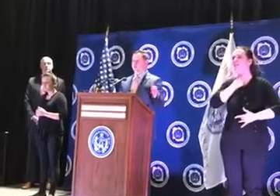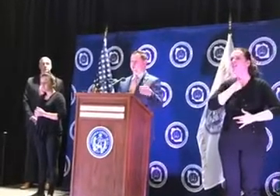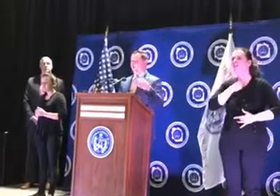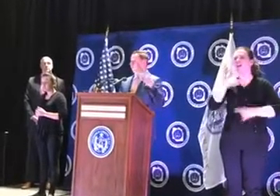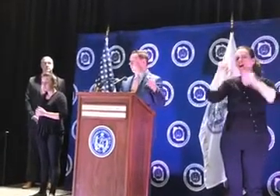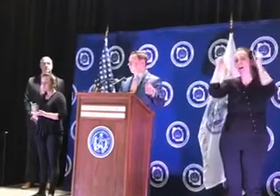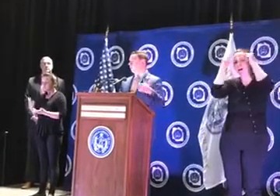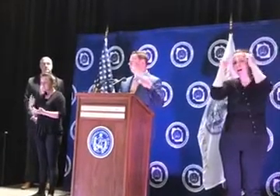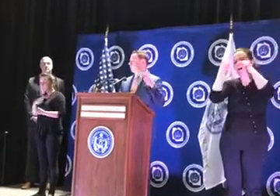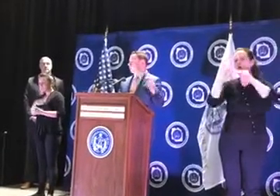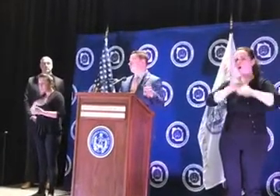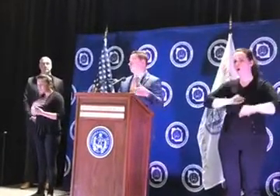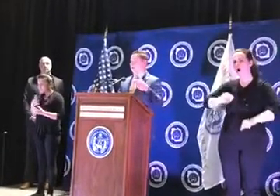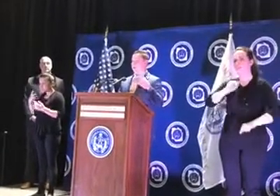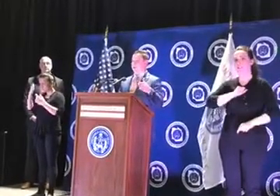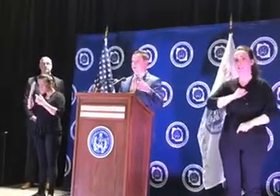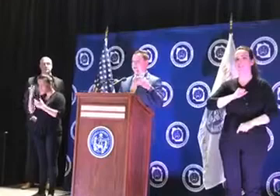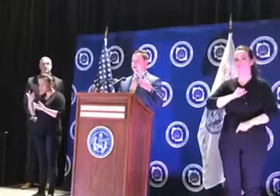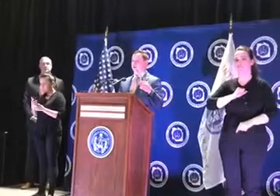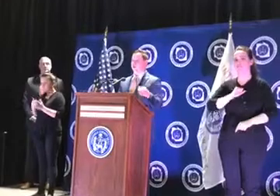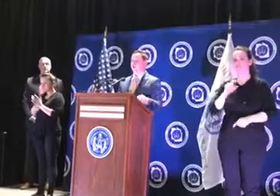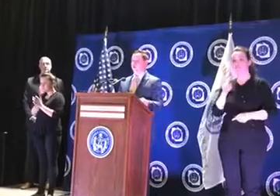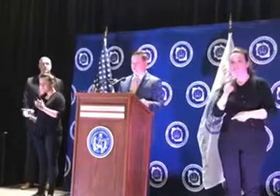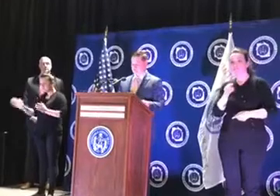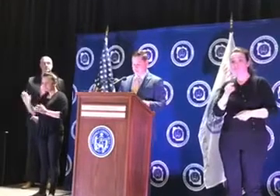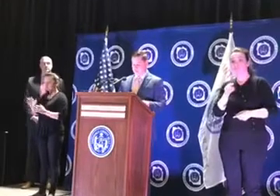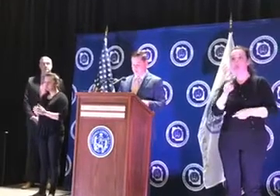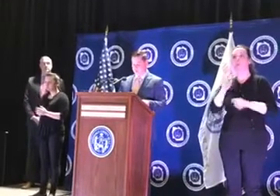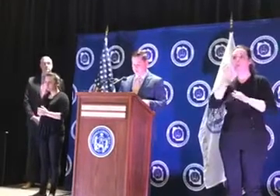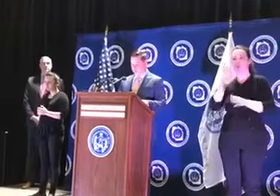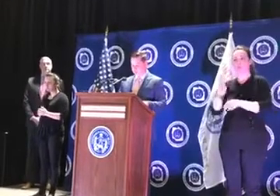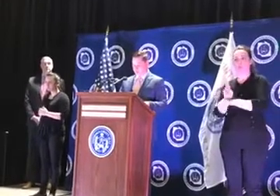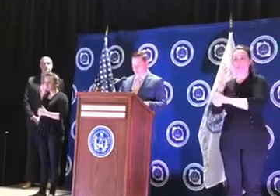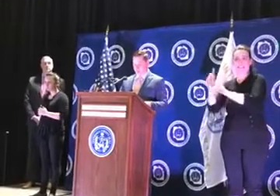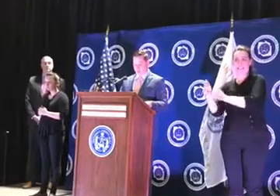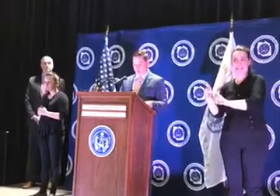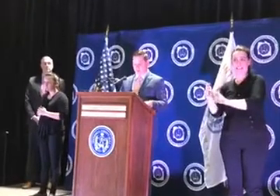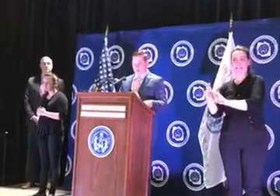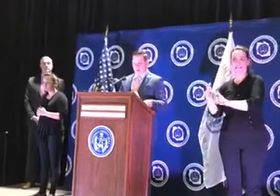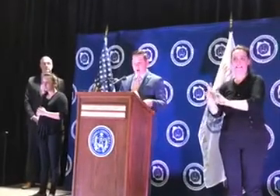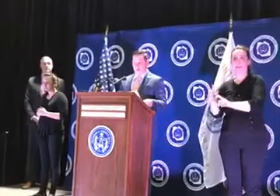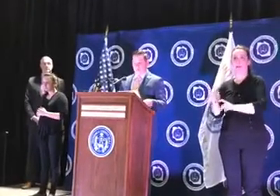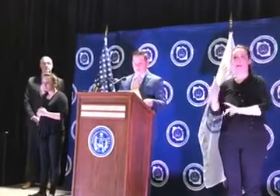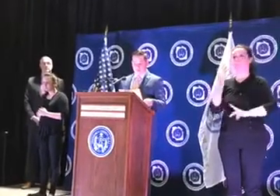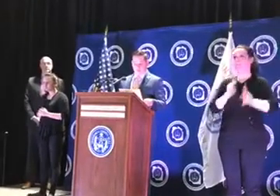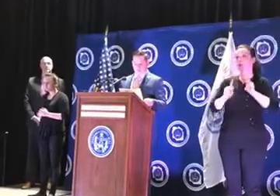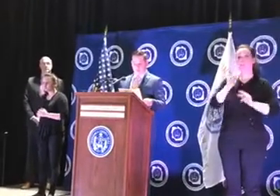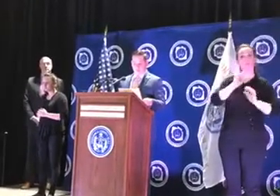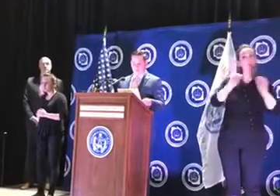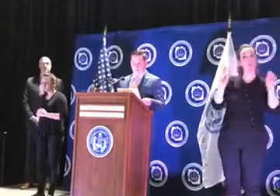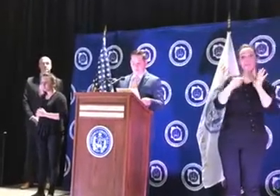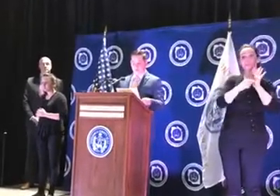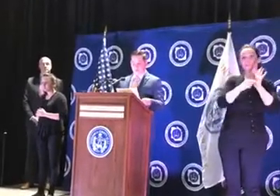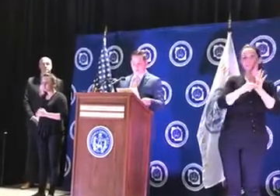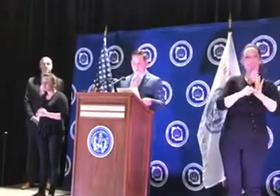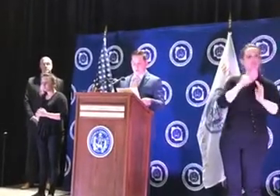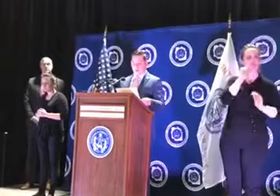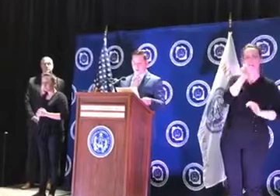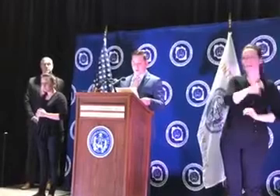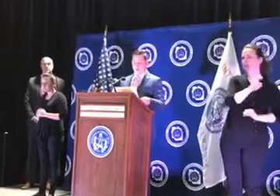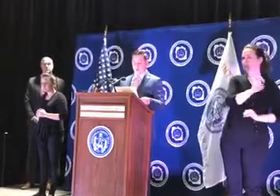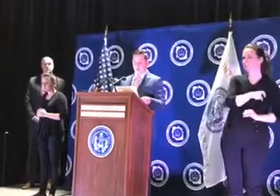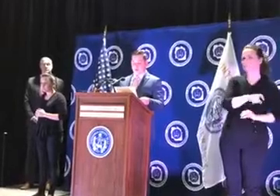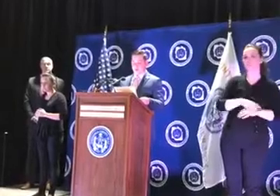we're getting to the point where we've started to get ahead of all those cases within our community. From a social distancing